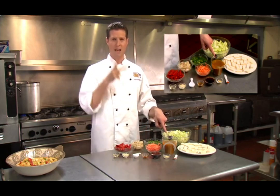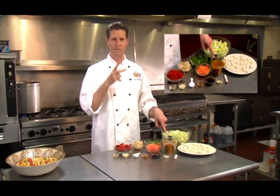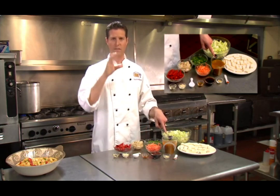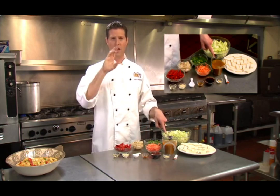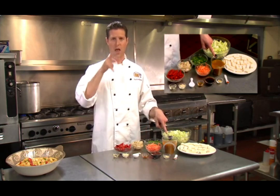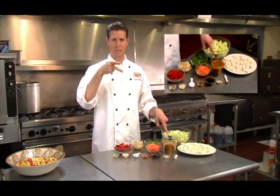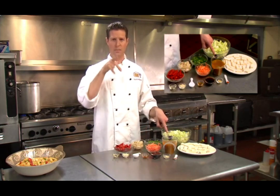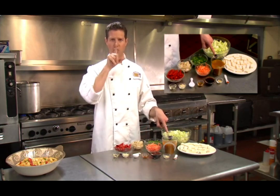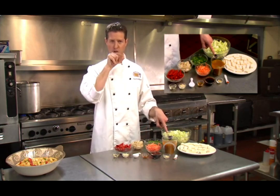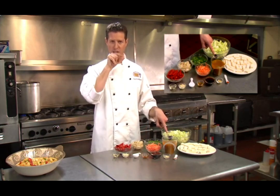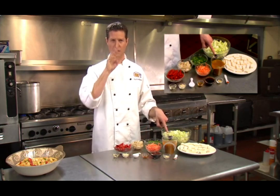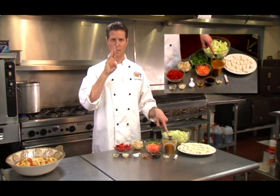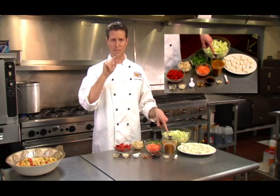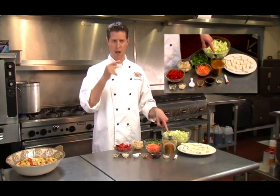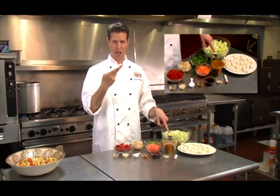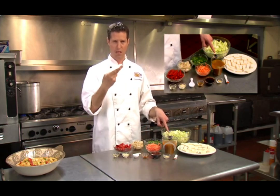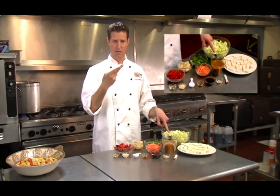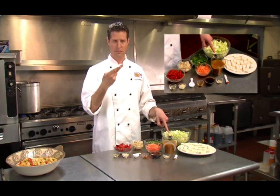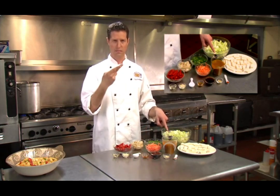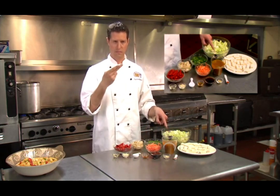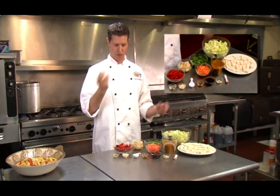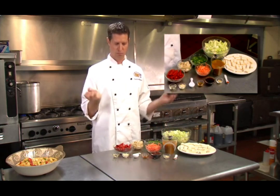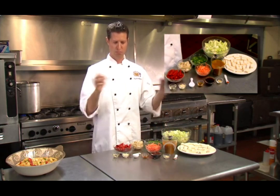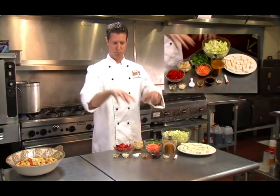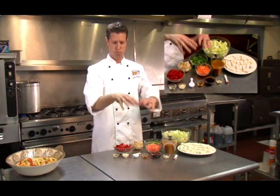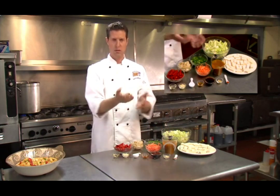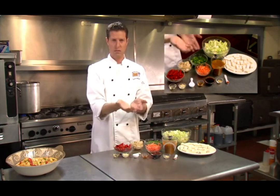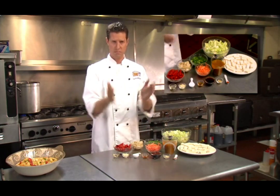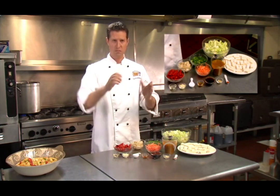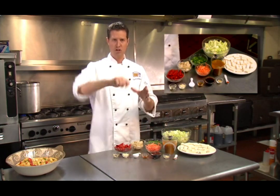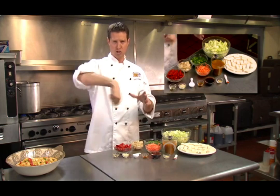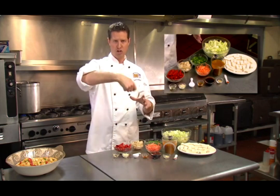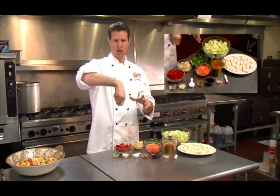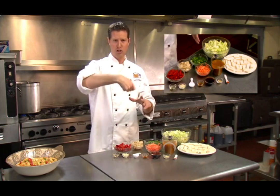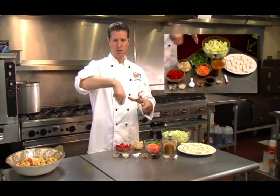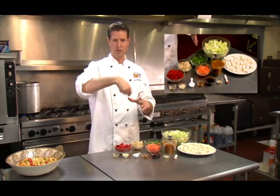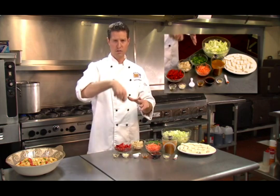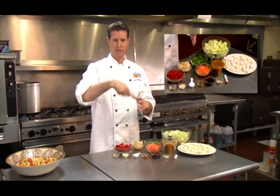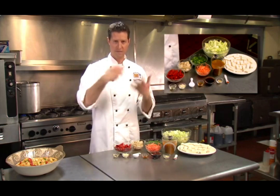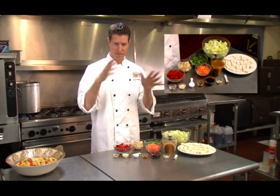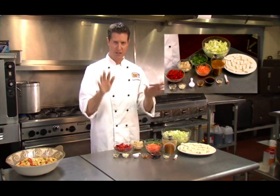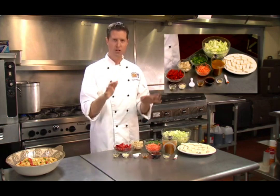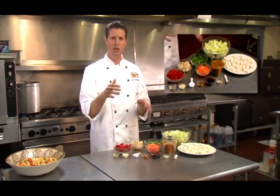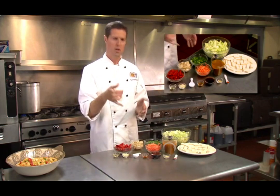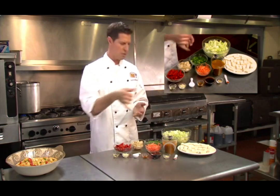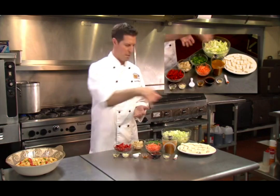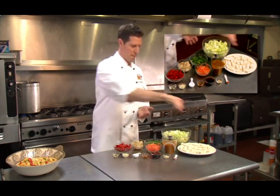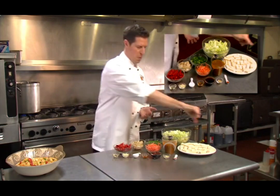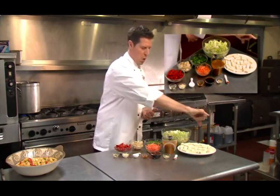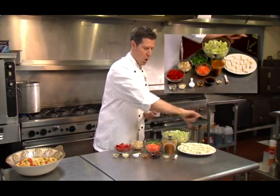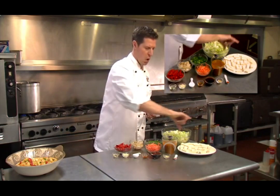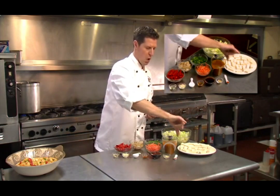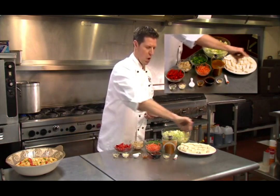and 1/2 cup of the chicken broth. Stir and then pour over the tofu.